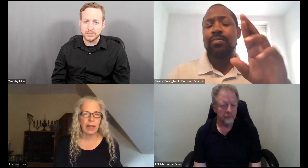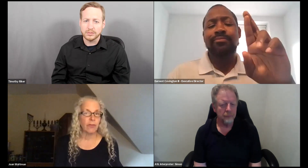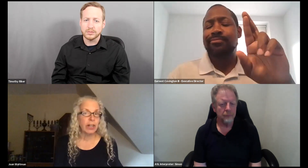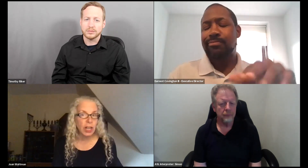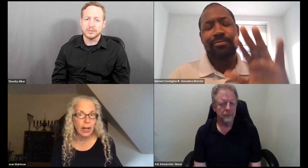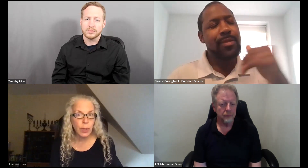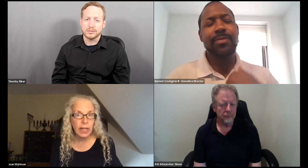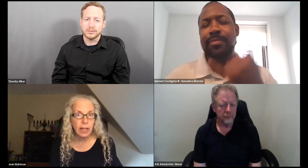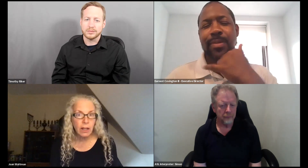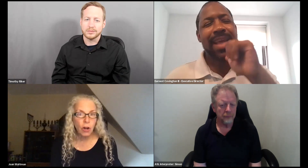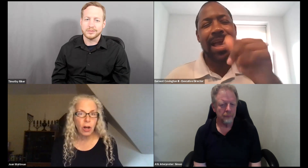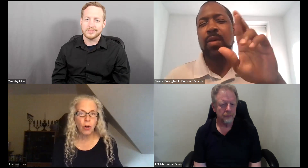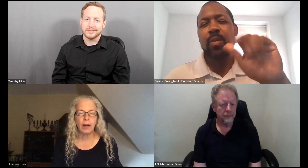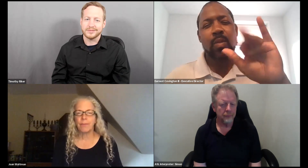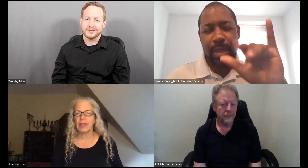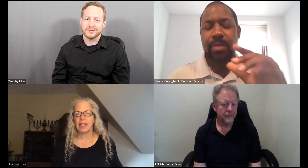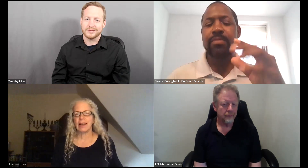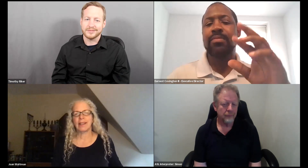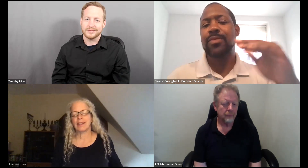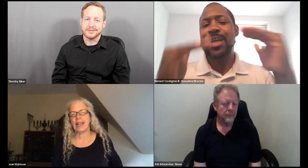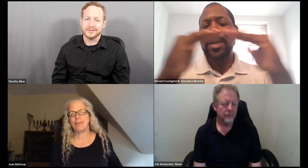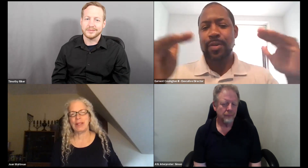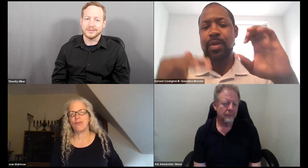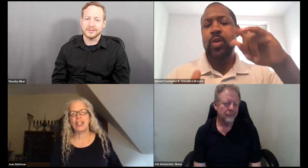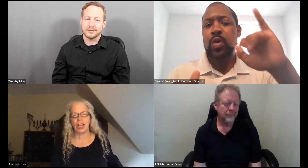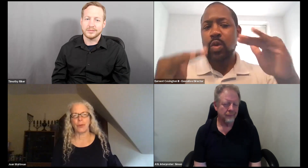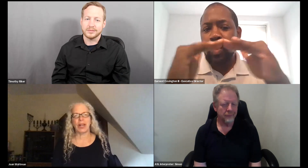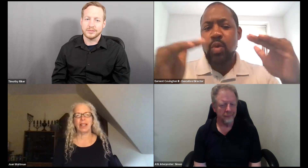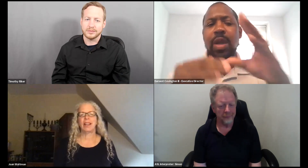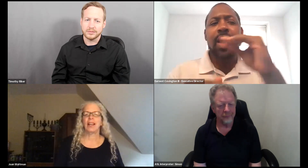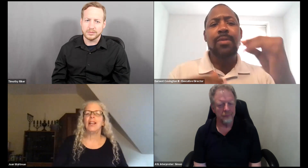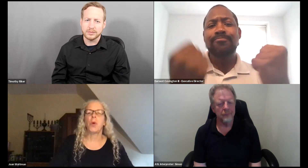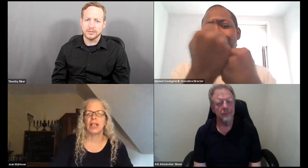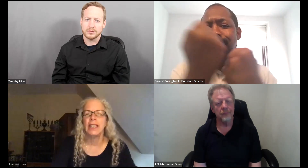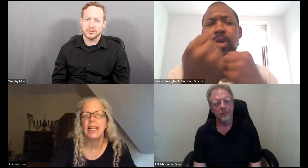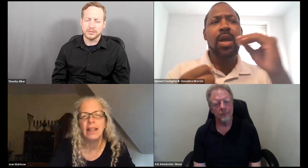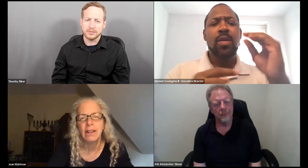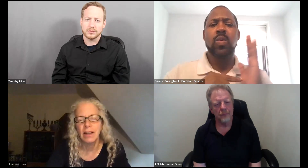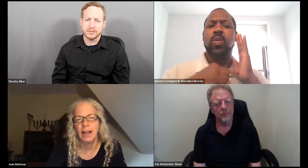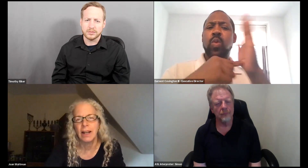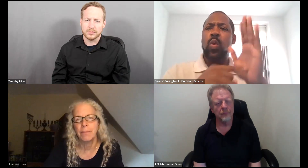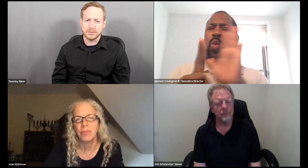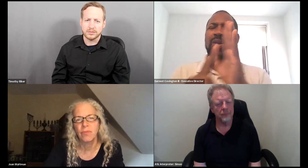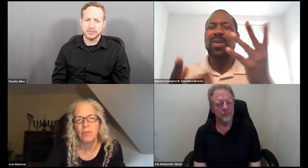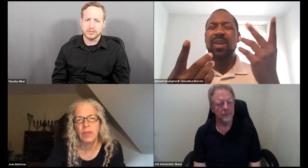talking about like racial equity, or I didn't mean racial equity, equality,